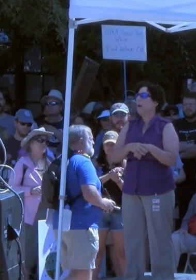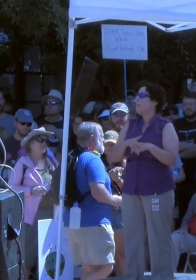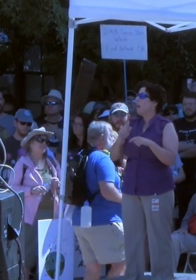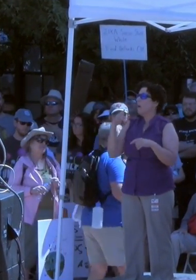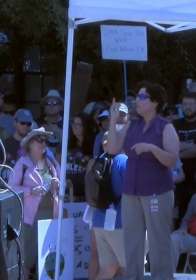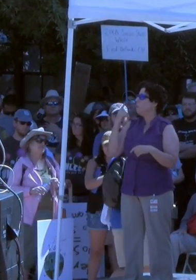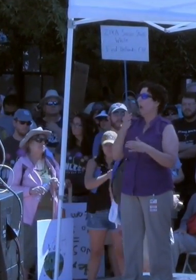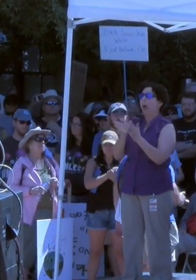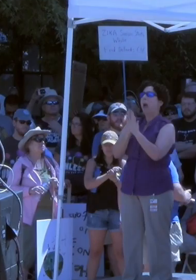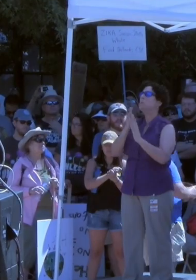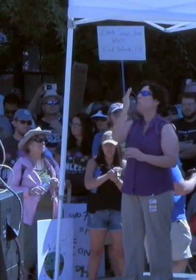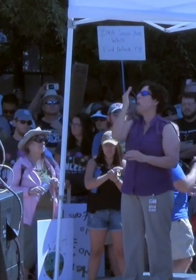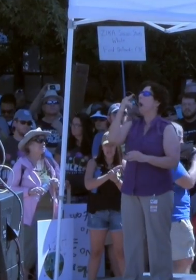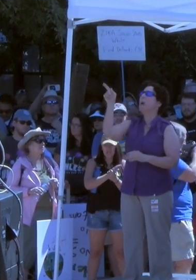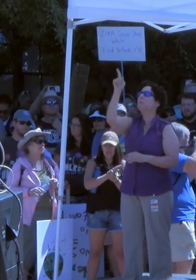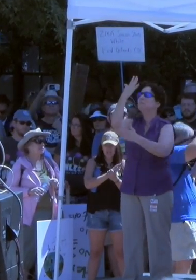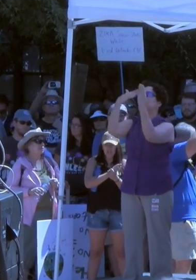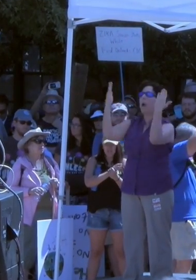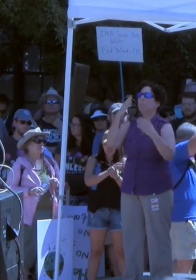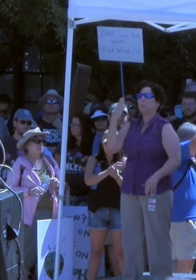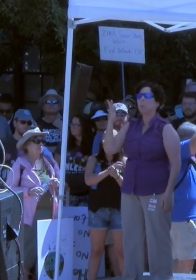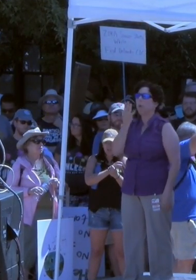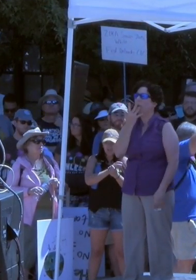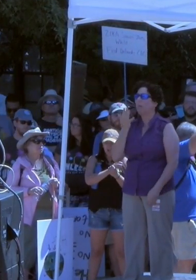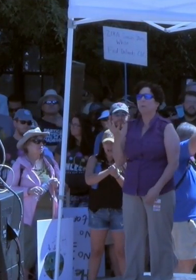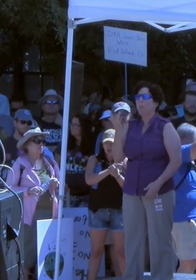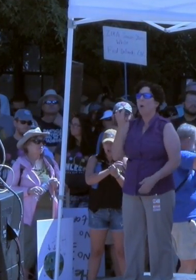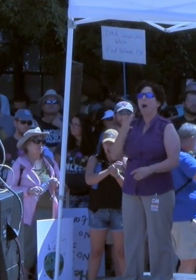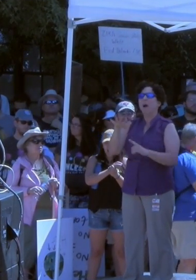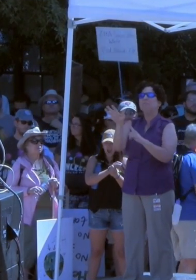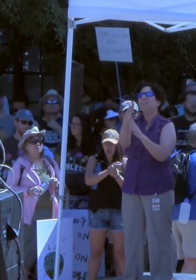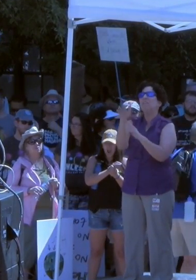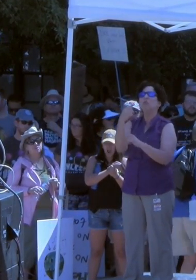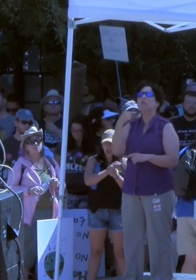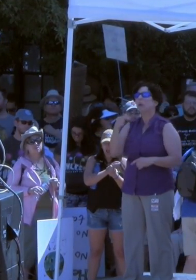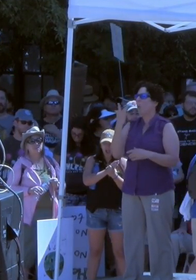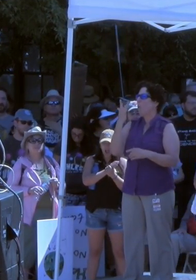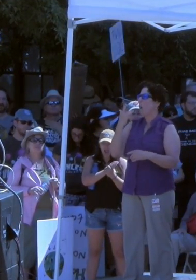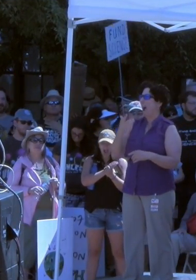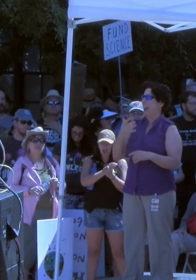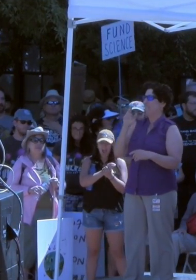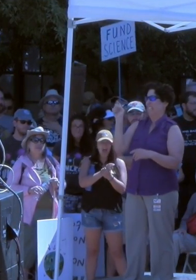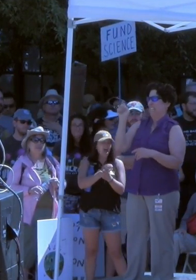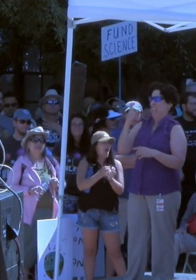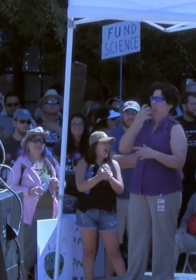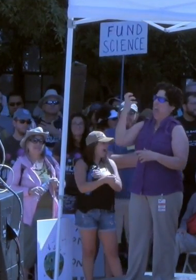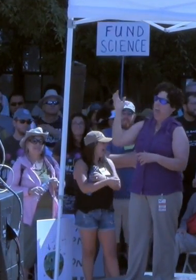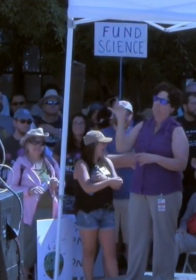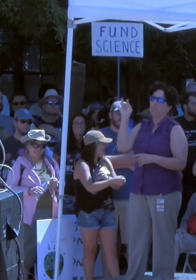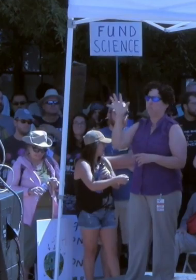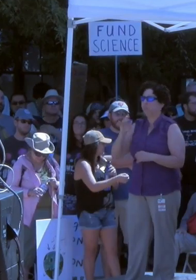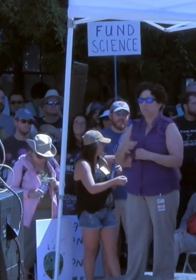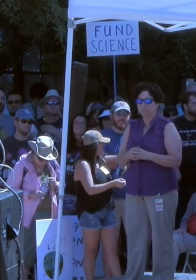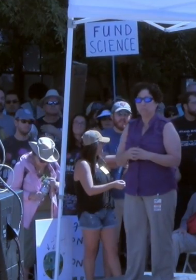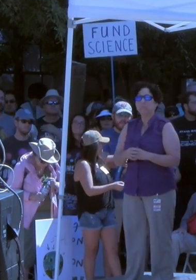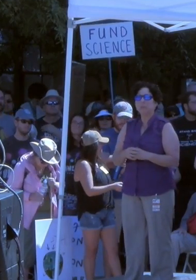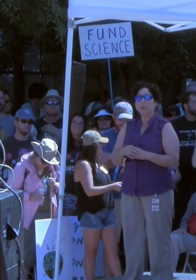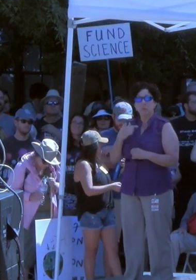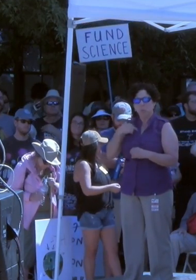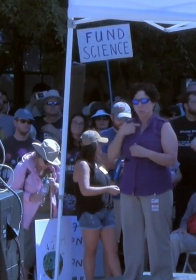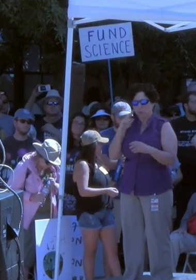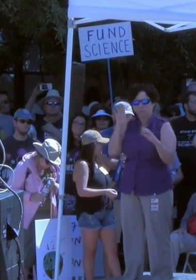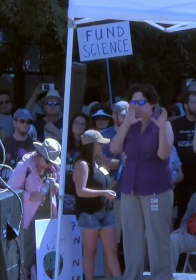why the sky is blue, why the leaves are green, why Phoenix is so dang hot, and you look for evidence for an